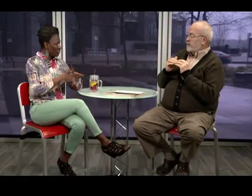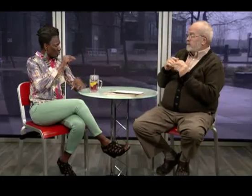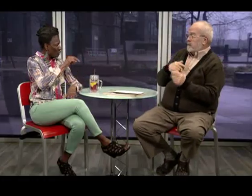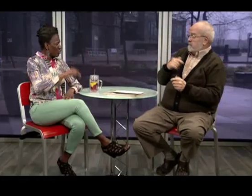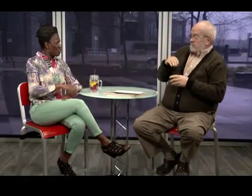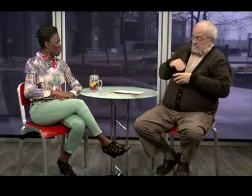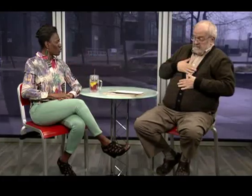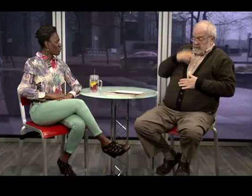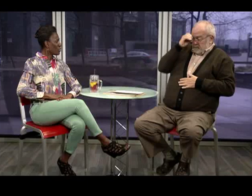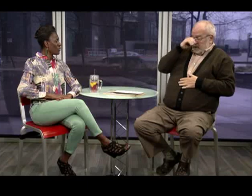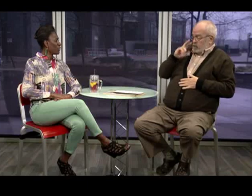people who can hear.